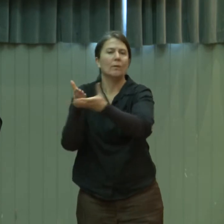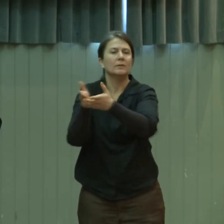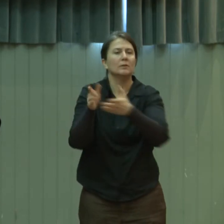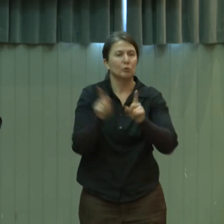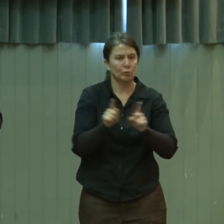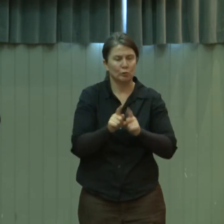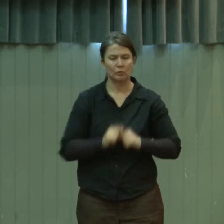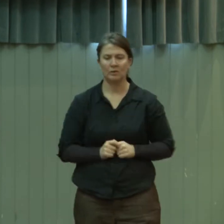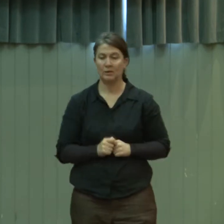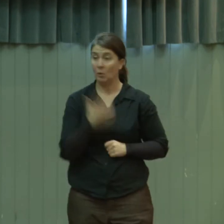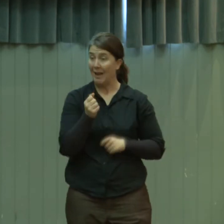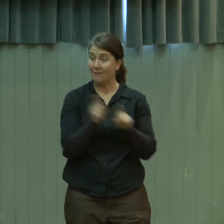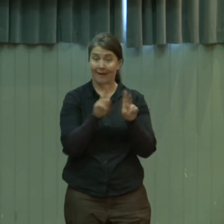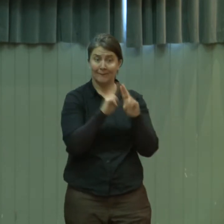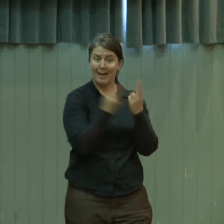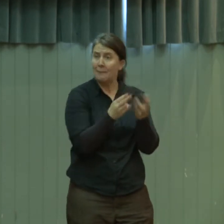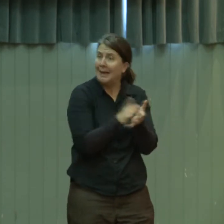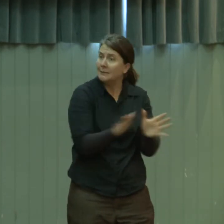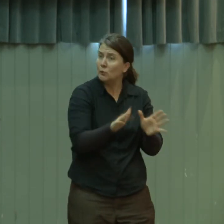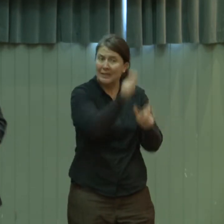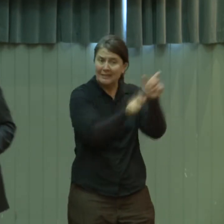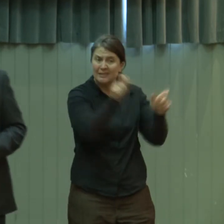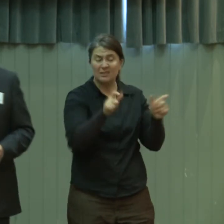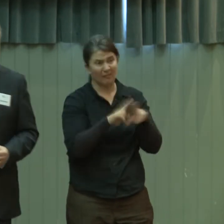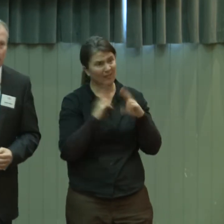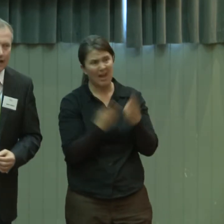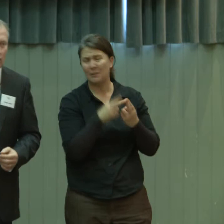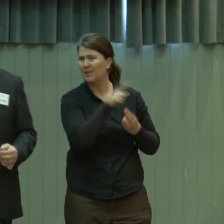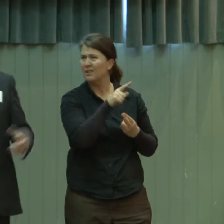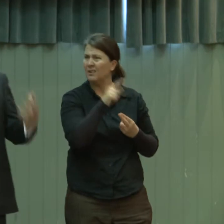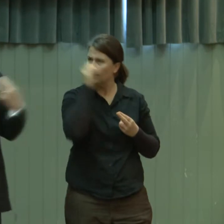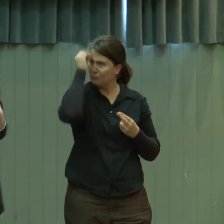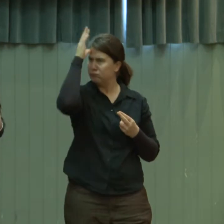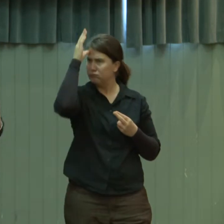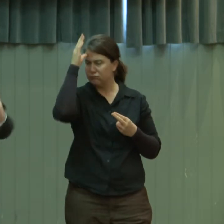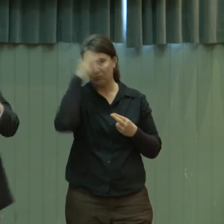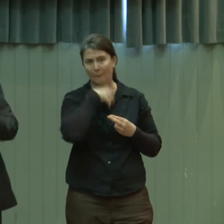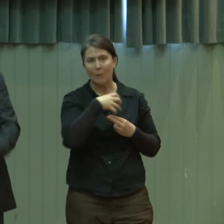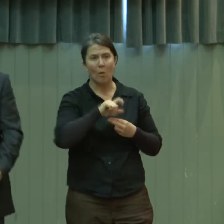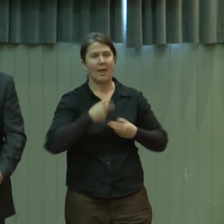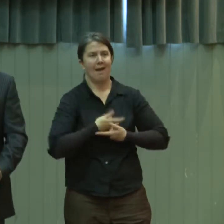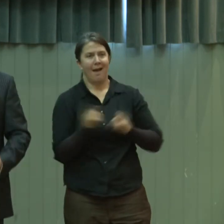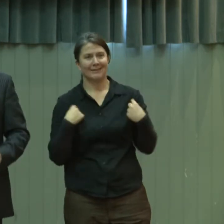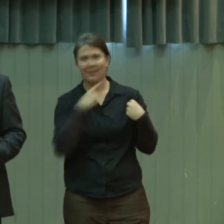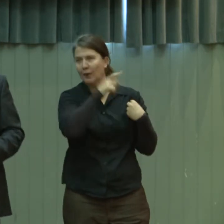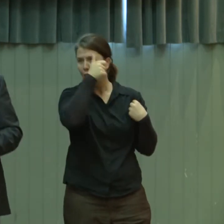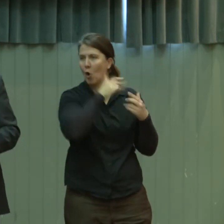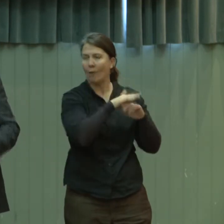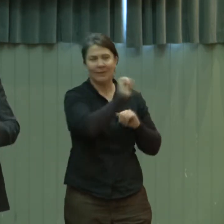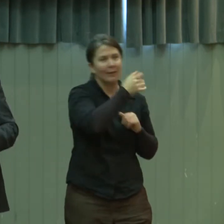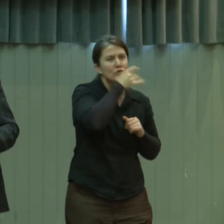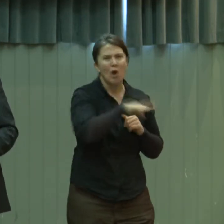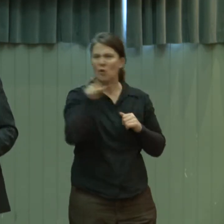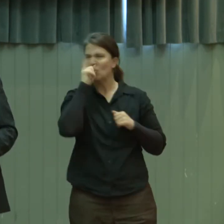We use the family expertise. I think it's really important to recognise that families have got probably a hell of a lot more expertise than we have about their own child, and you can't